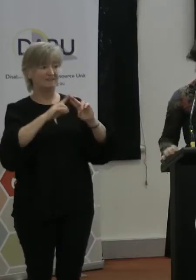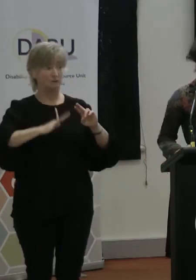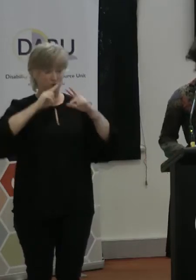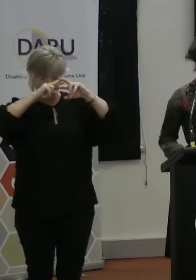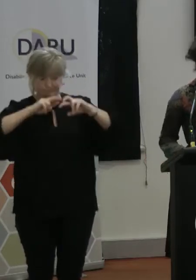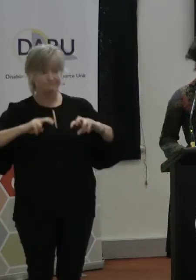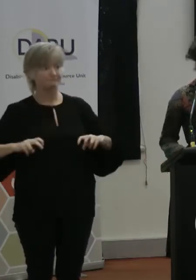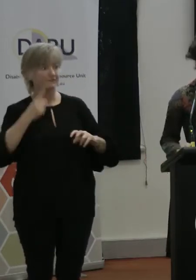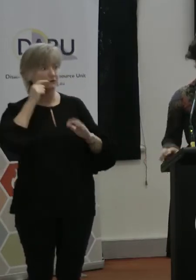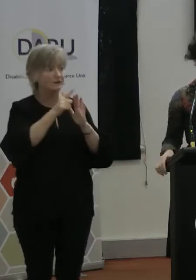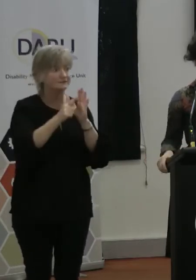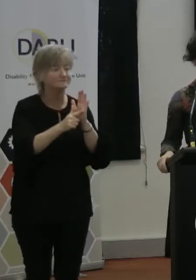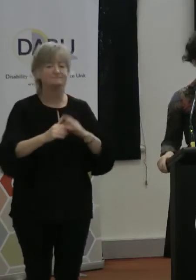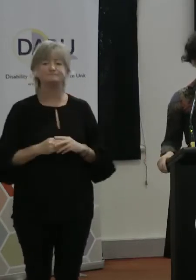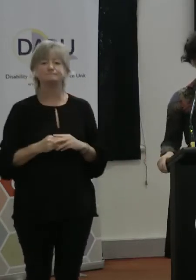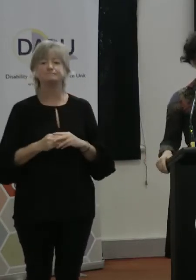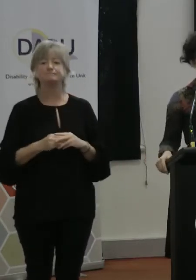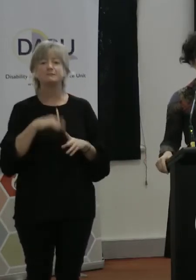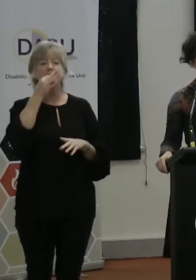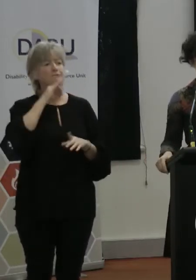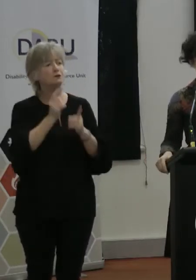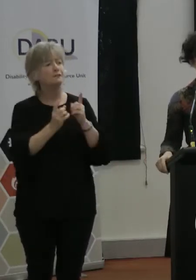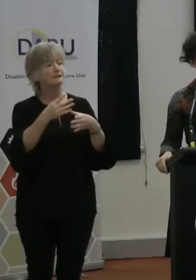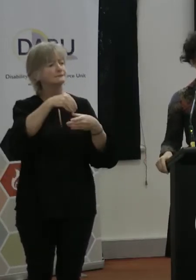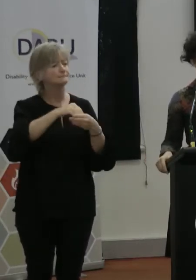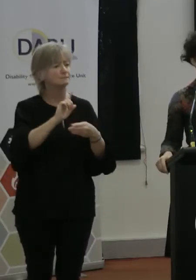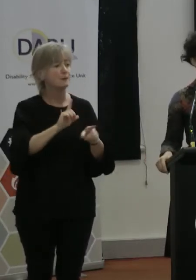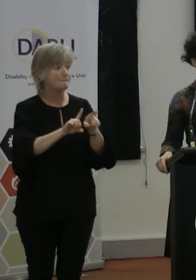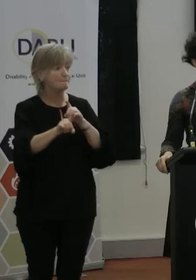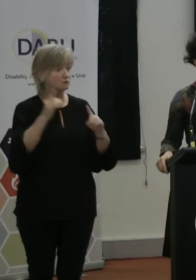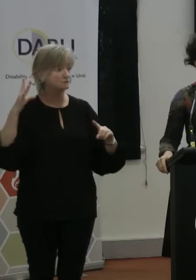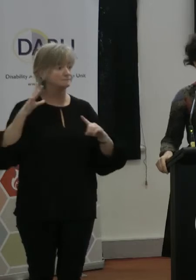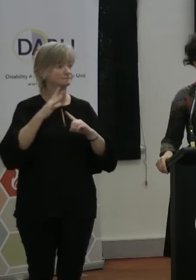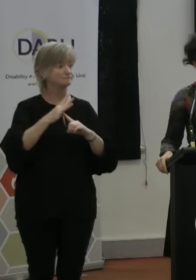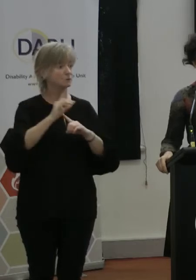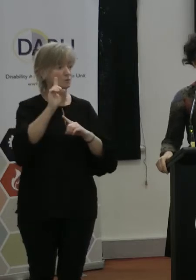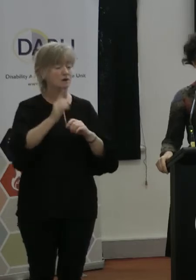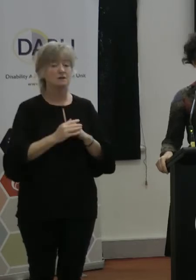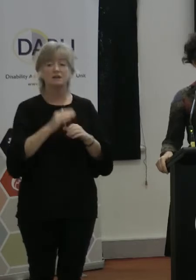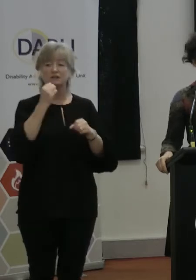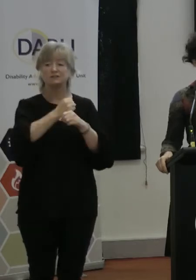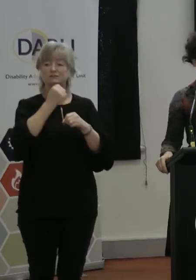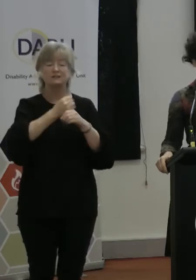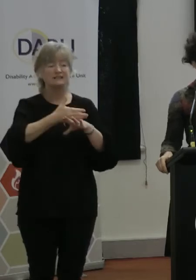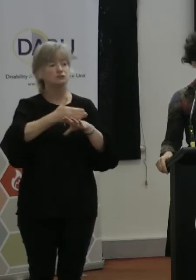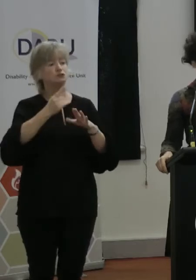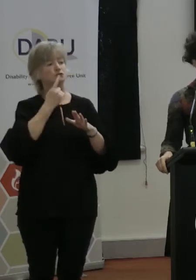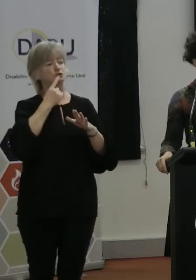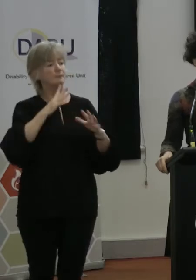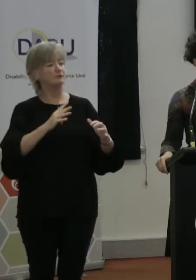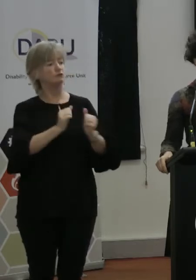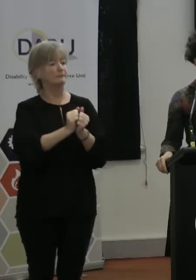legislation. And it does a few things. So probably most significantly is it creates a new type of